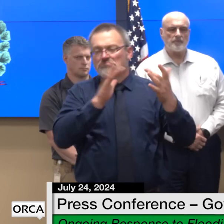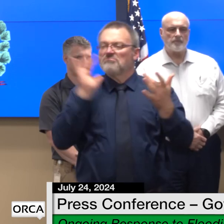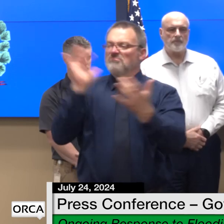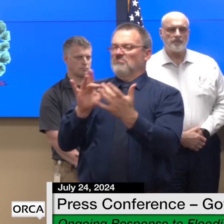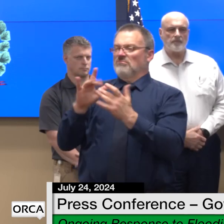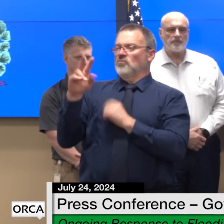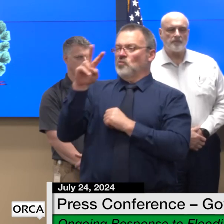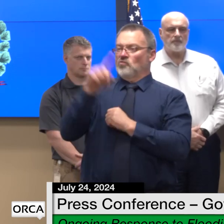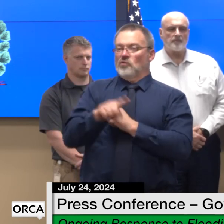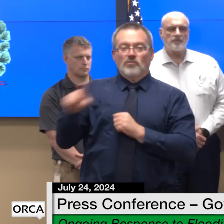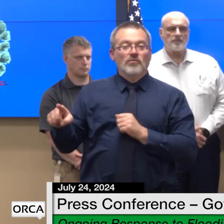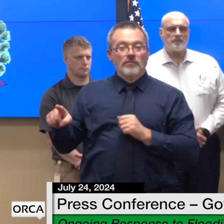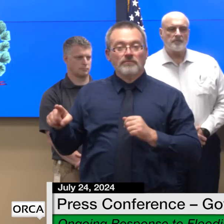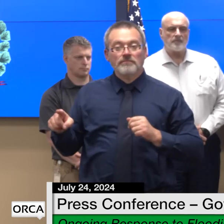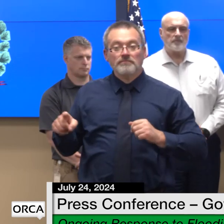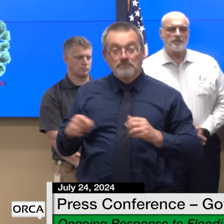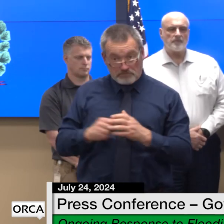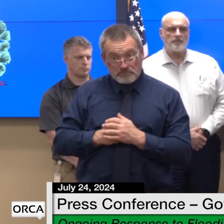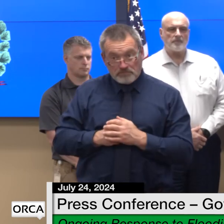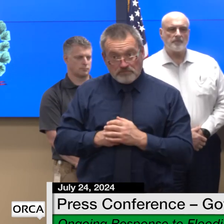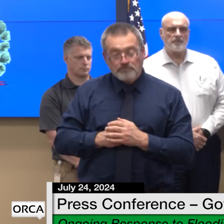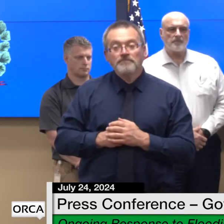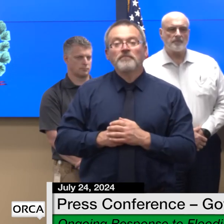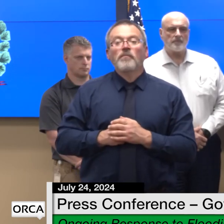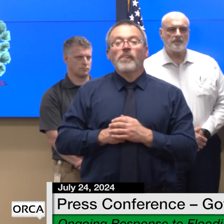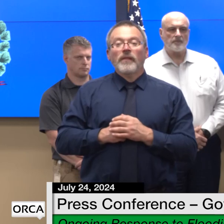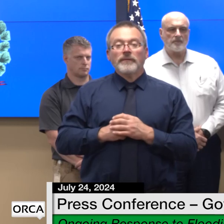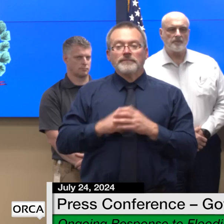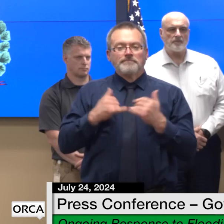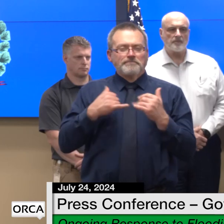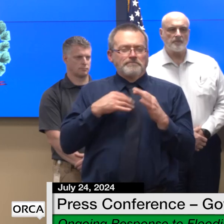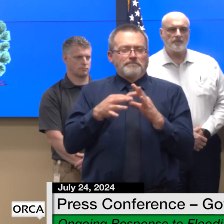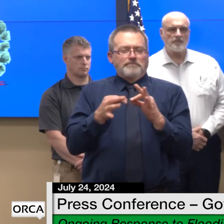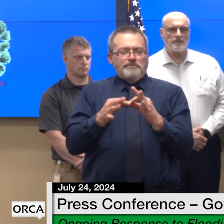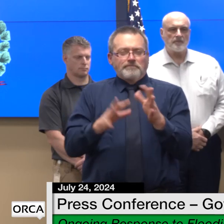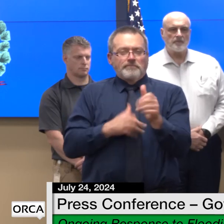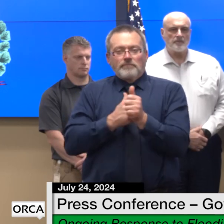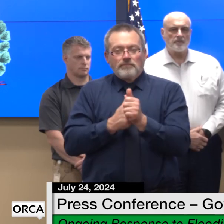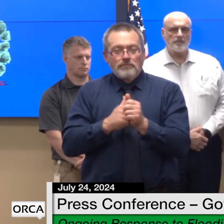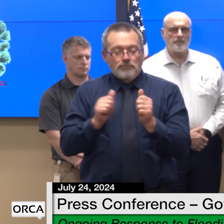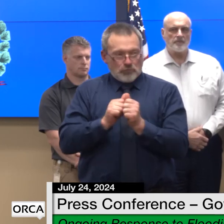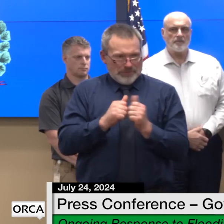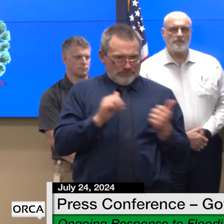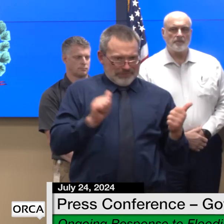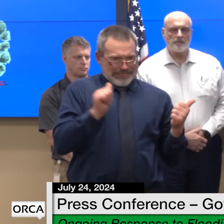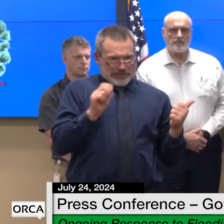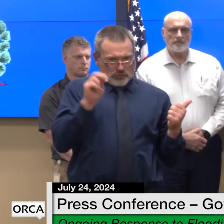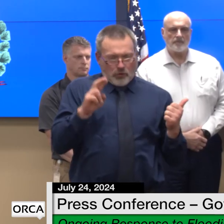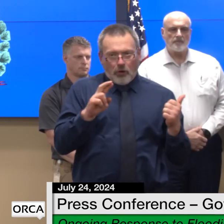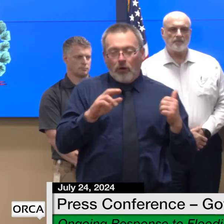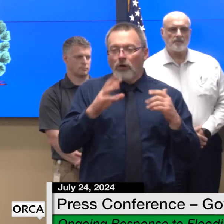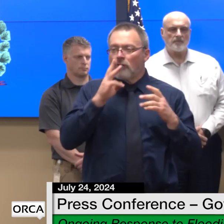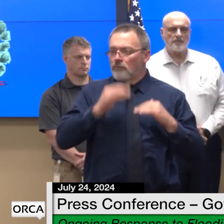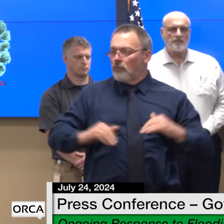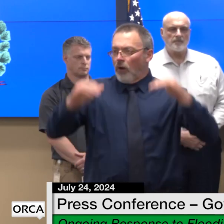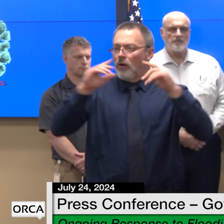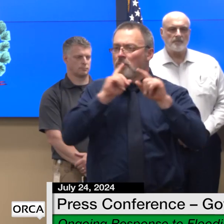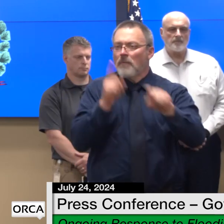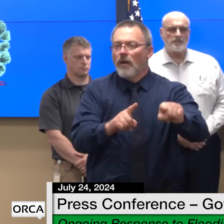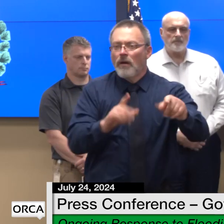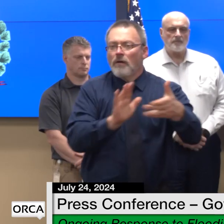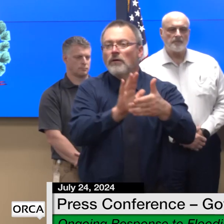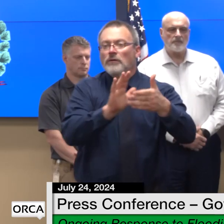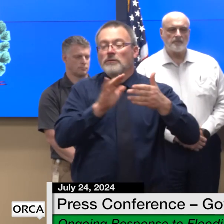Shifting gears, I wanted to provide brief updates on the agency's flood response work. To date, the geology